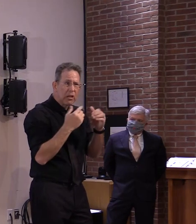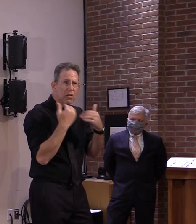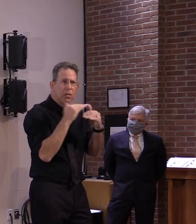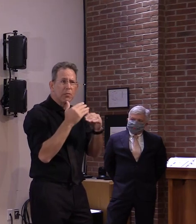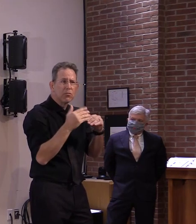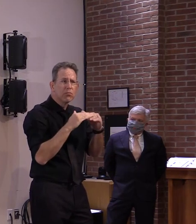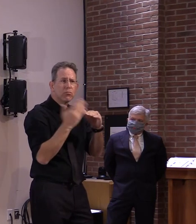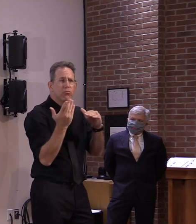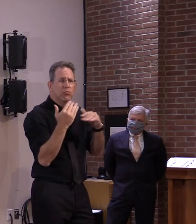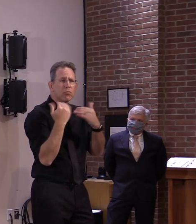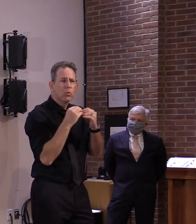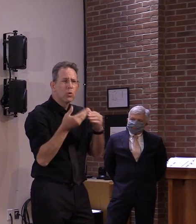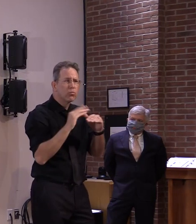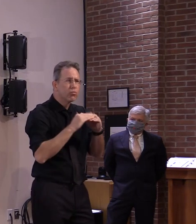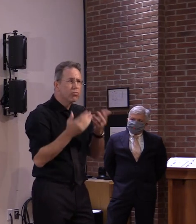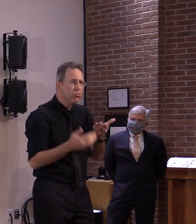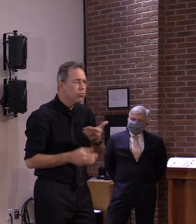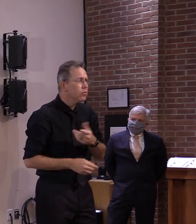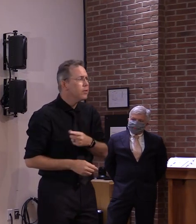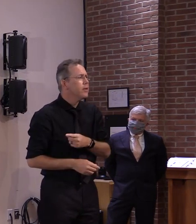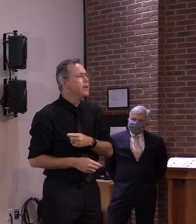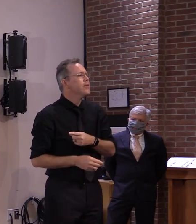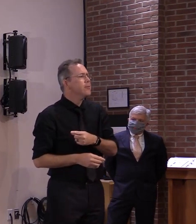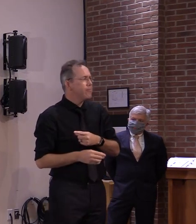Joe, yeah, thanks for the question. I guess it would